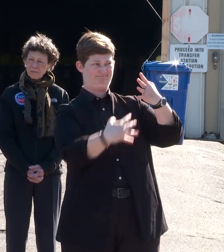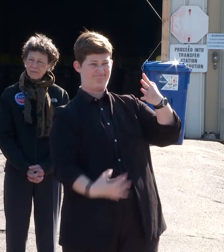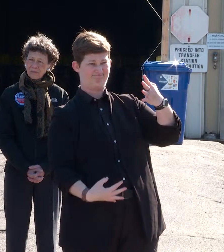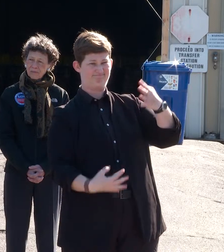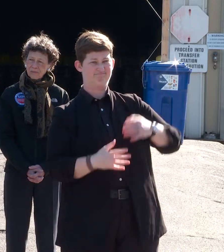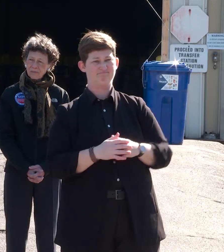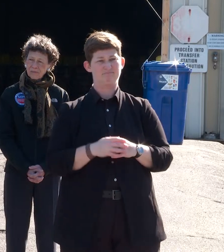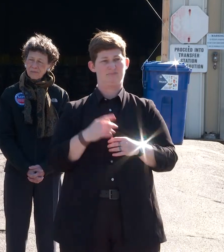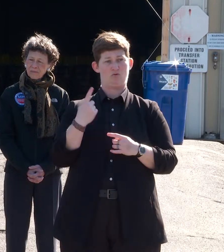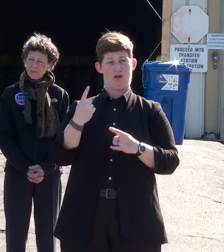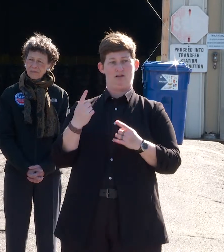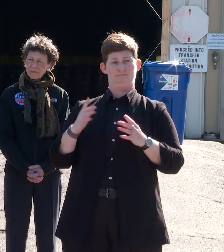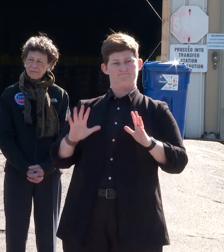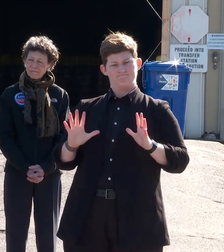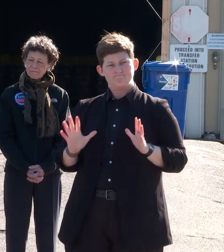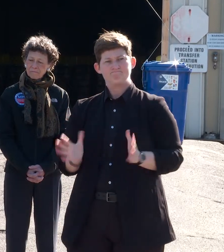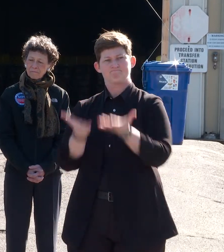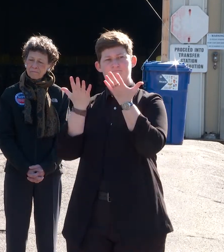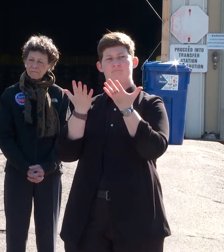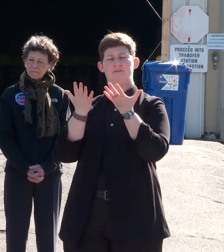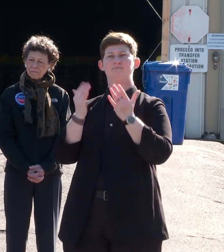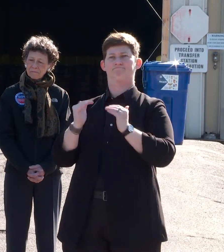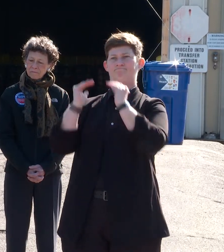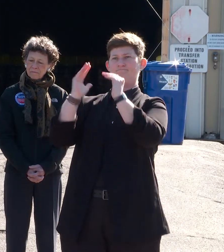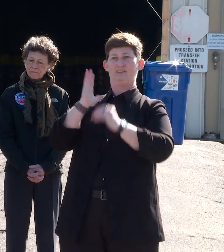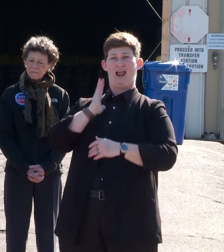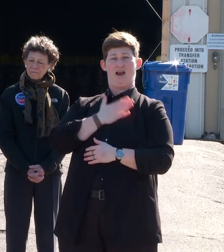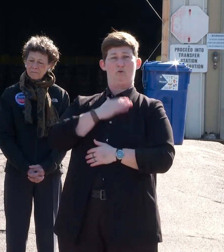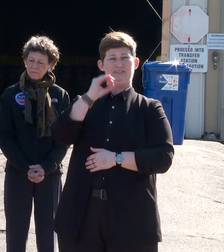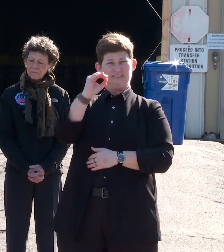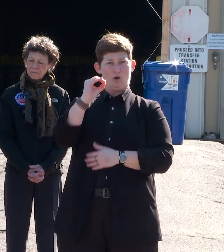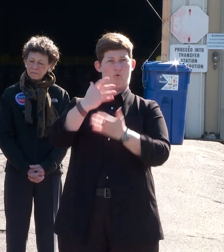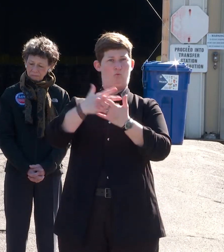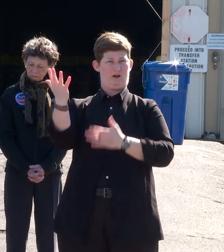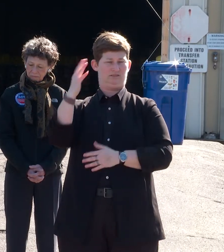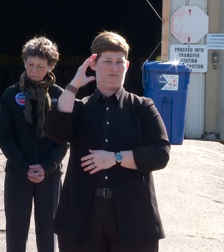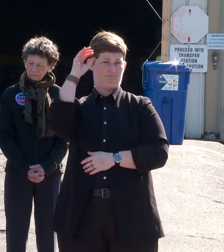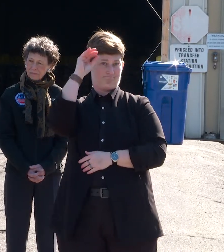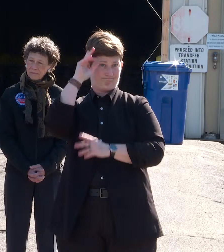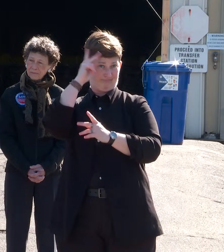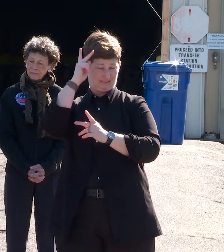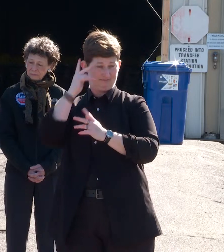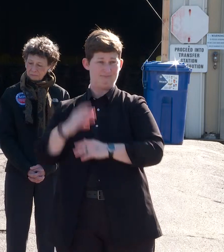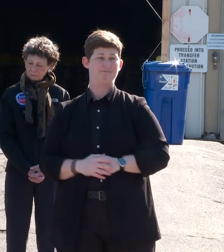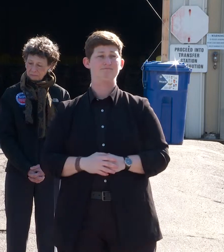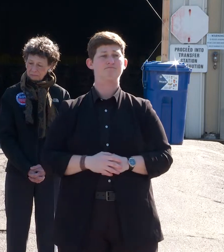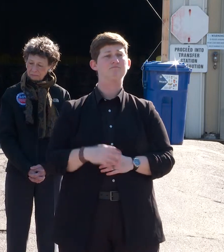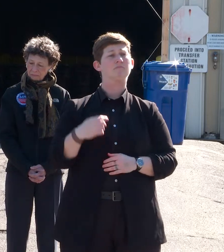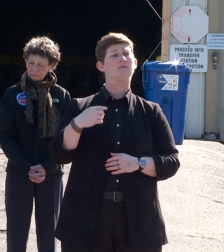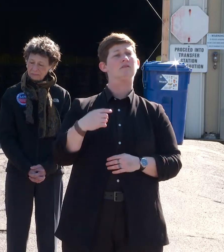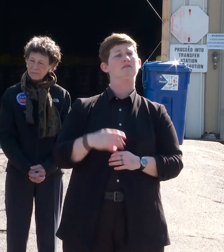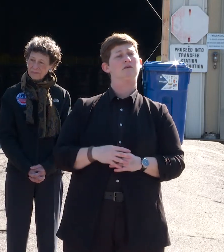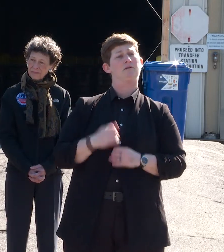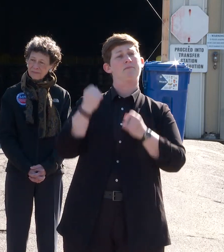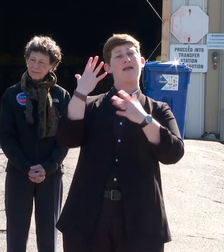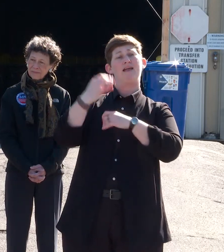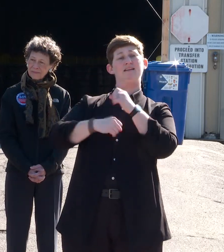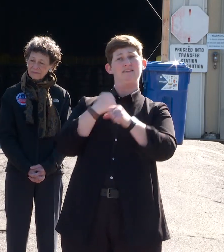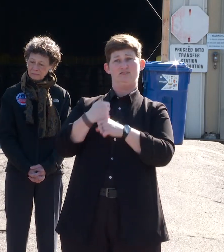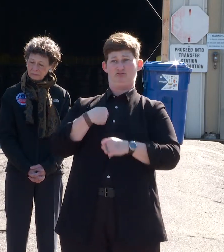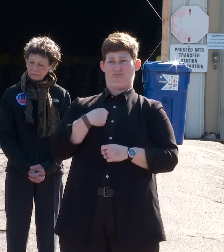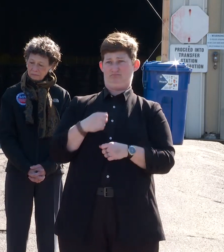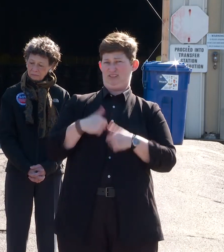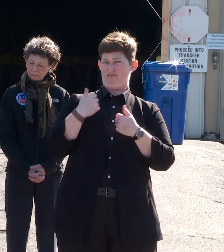zero waste goals in Minneapolis. And I will tell you, as a longtime Minneapolis resident,